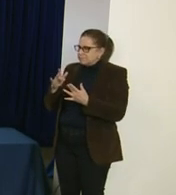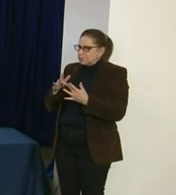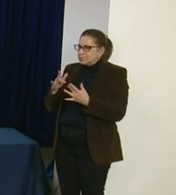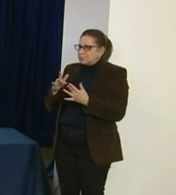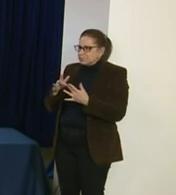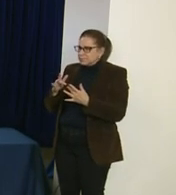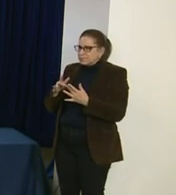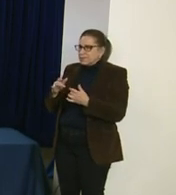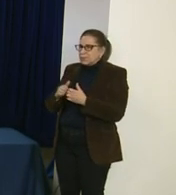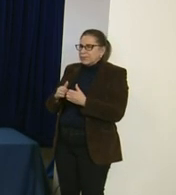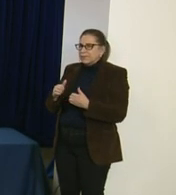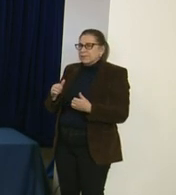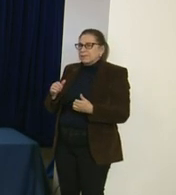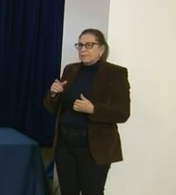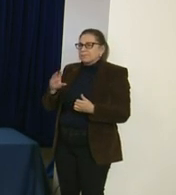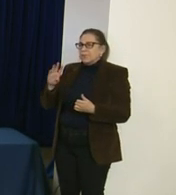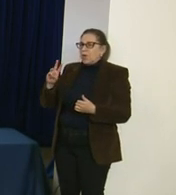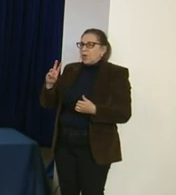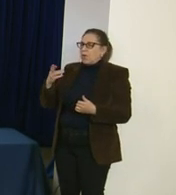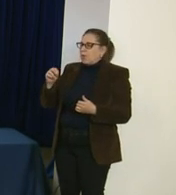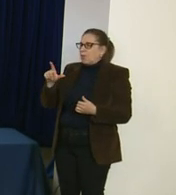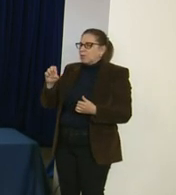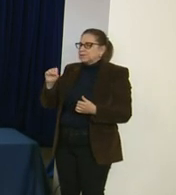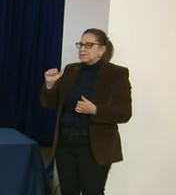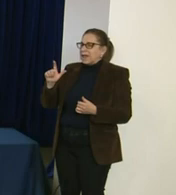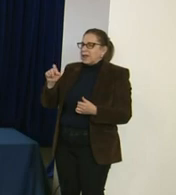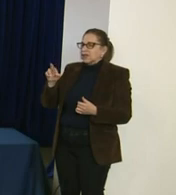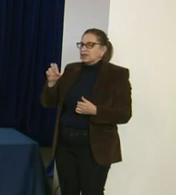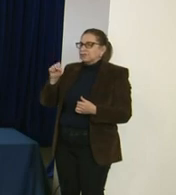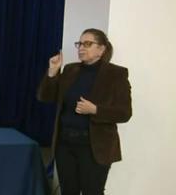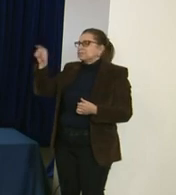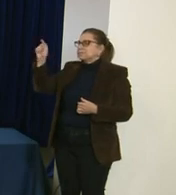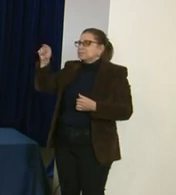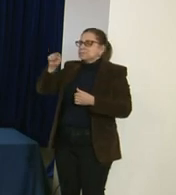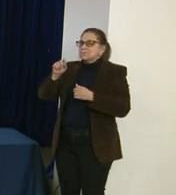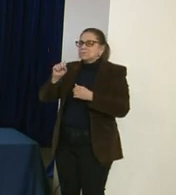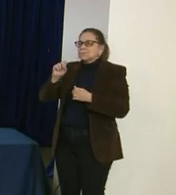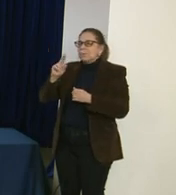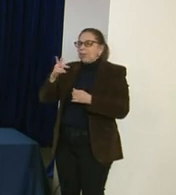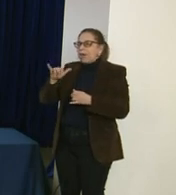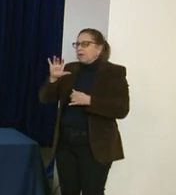our wholesale suppliers, with the grocers associations,